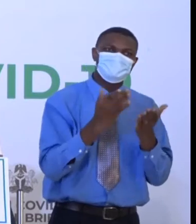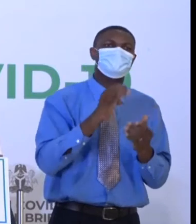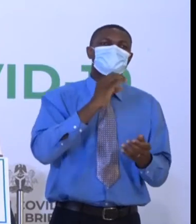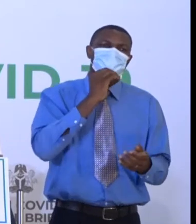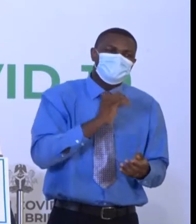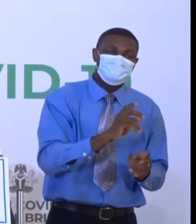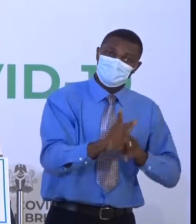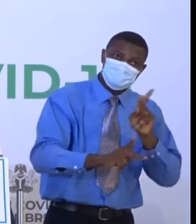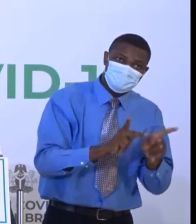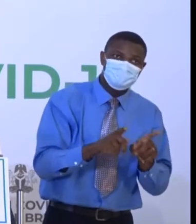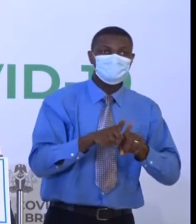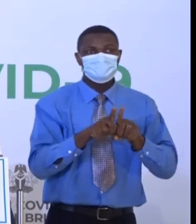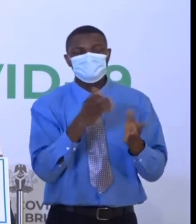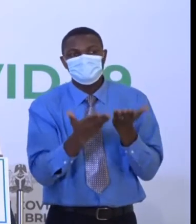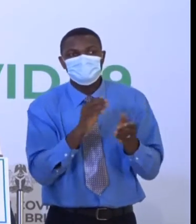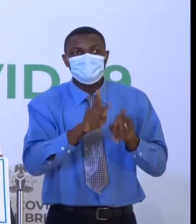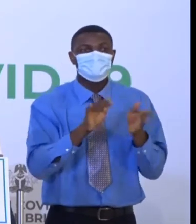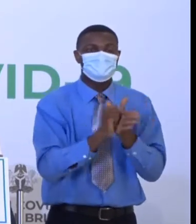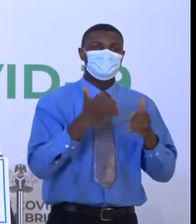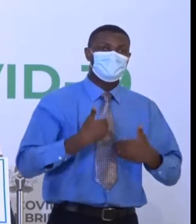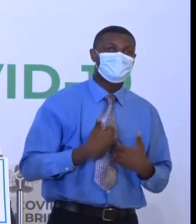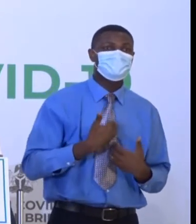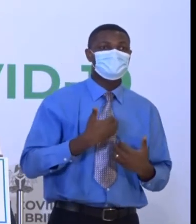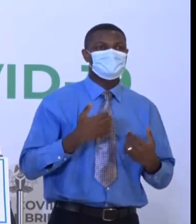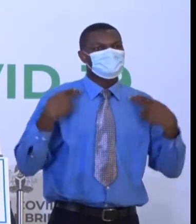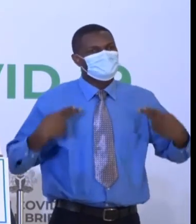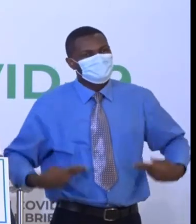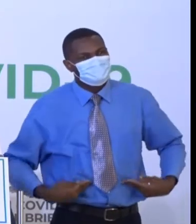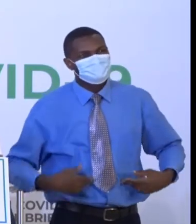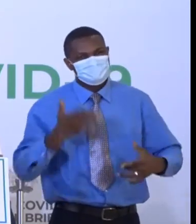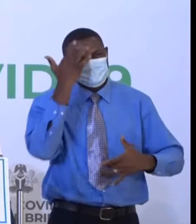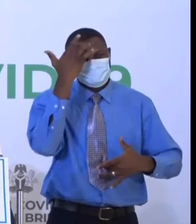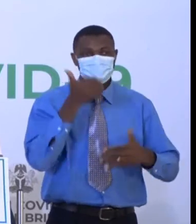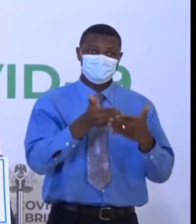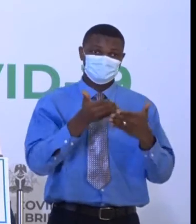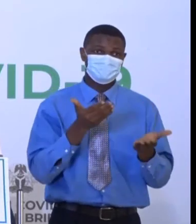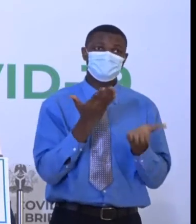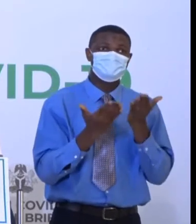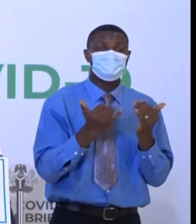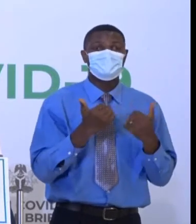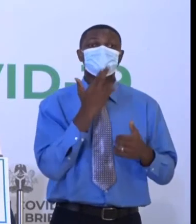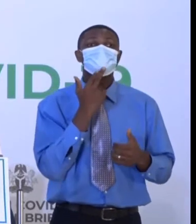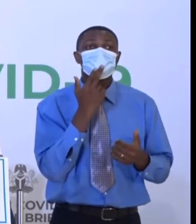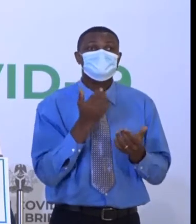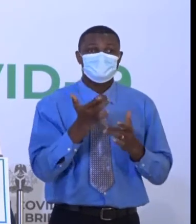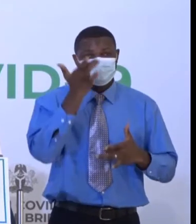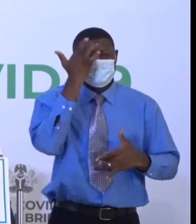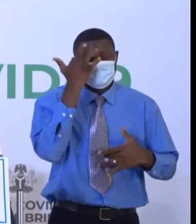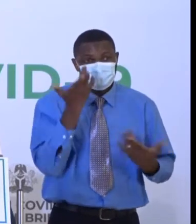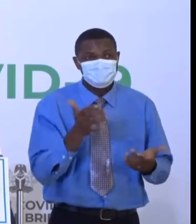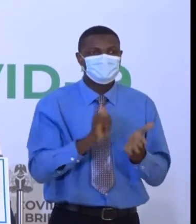NCDC, Mrs. Elsie Ilori, said this in Abuja at the Joint Presidential Task Force briefing on